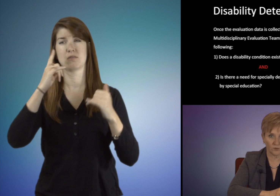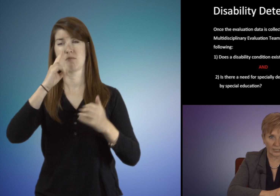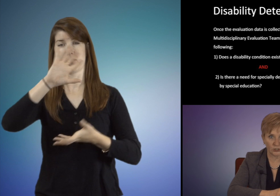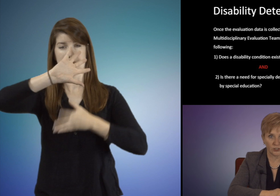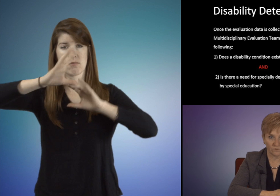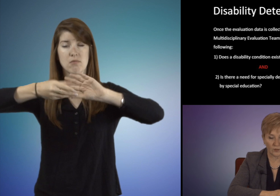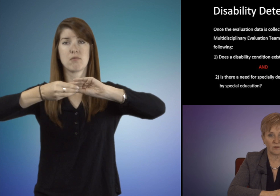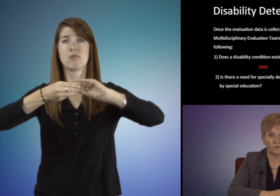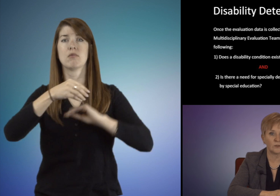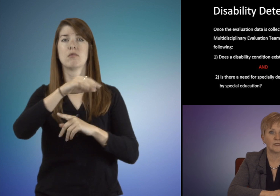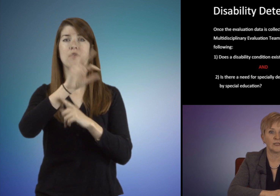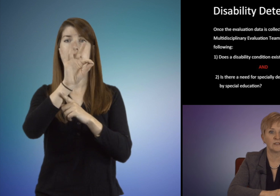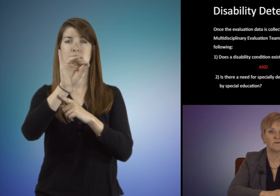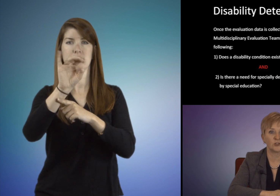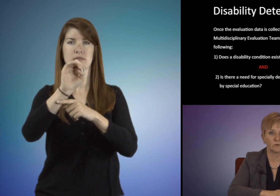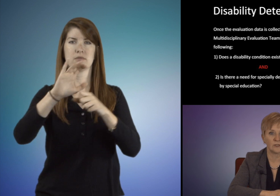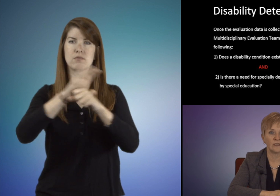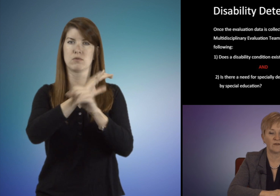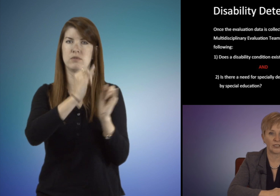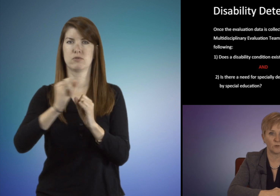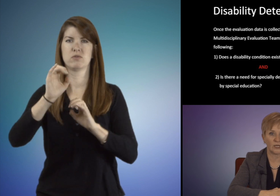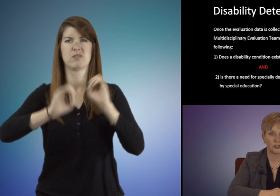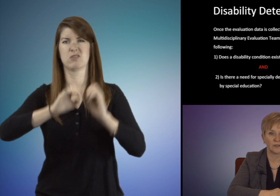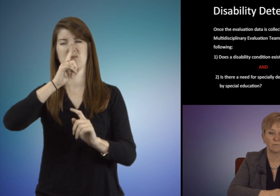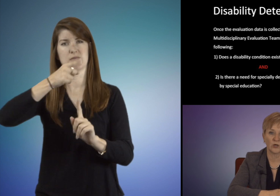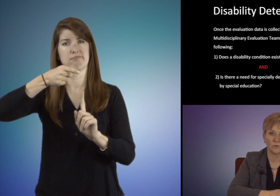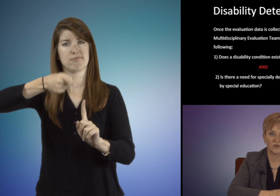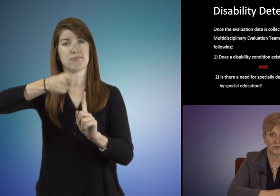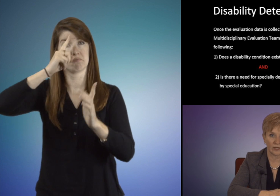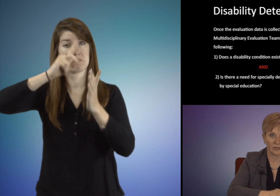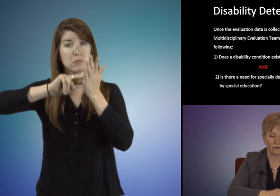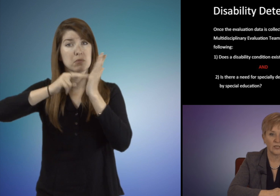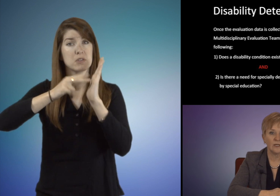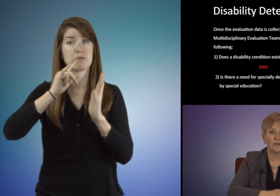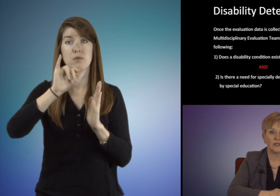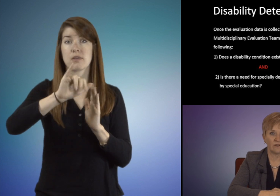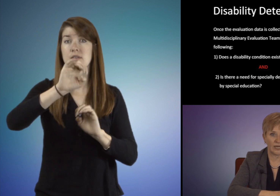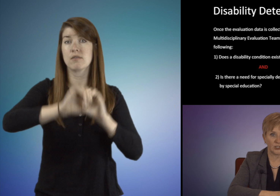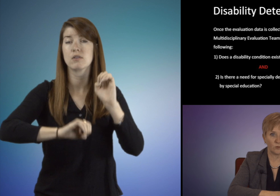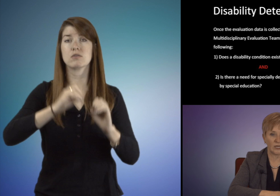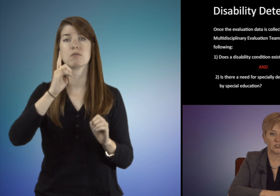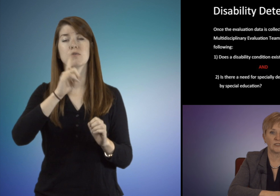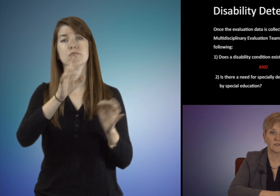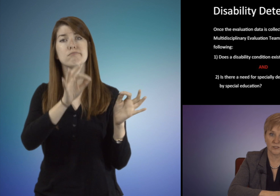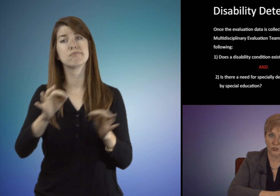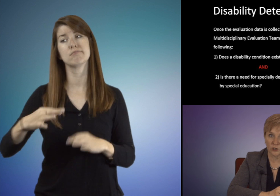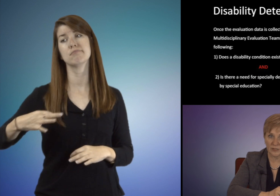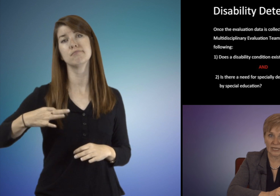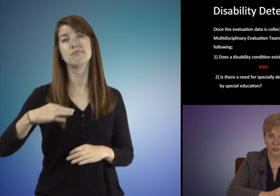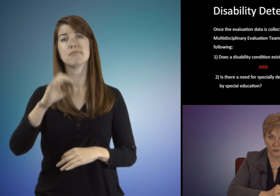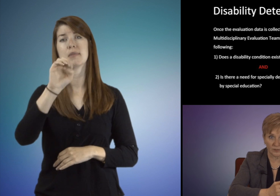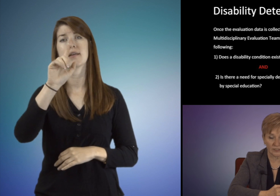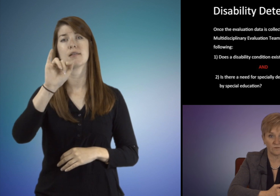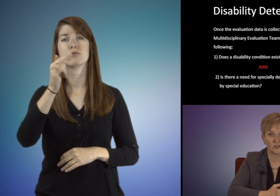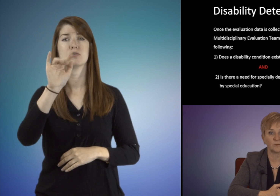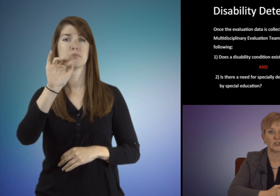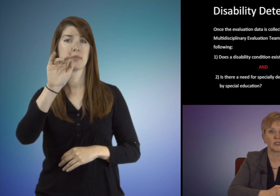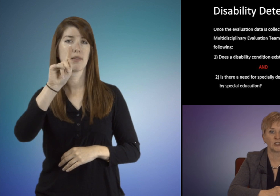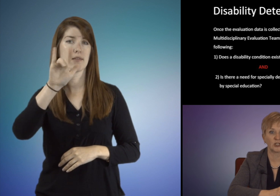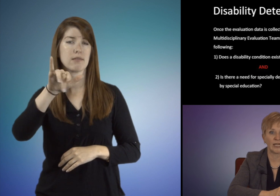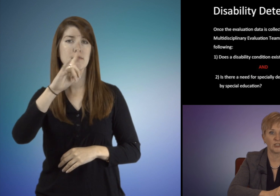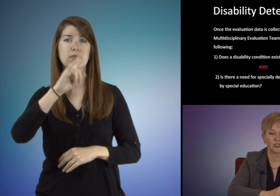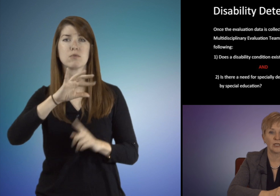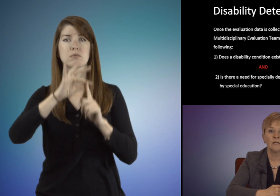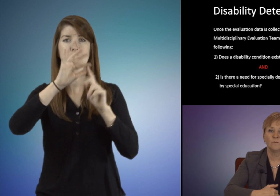the information from the full and individual evaluation, the purpose of the evaluation is to determine eligibility for